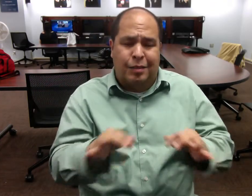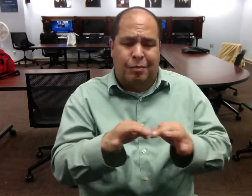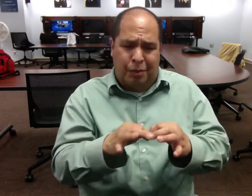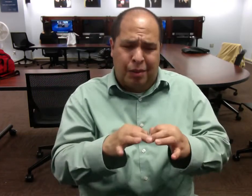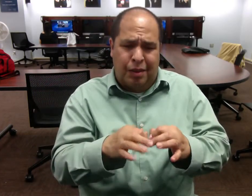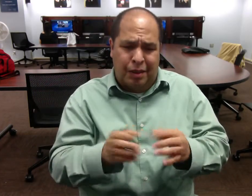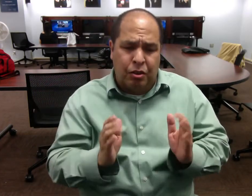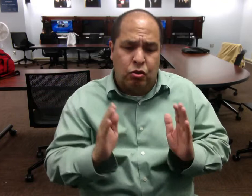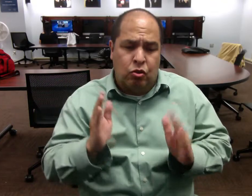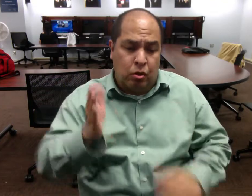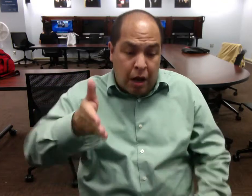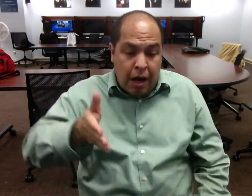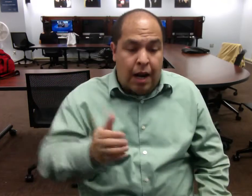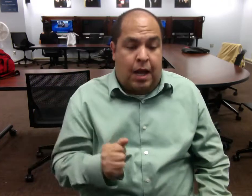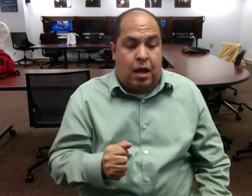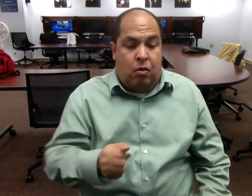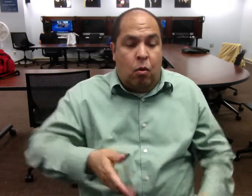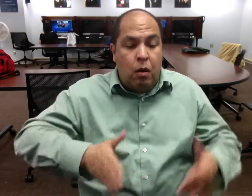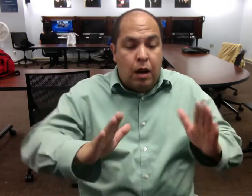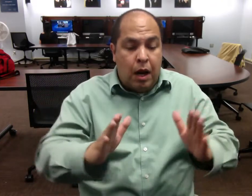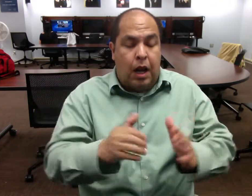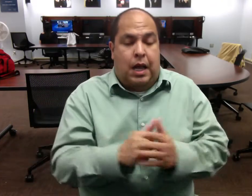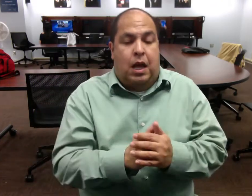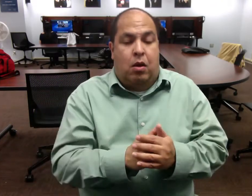to learn from their own mistakes.